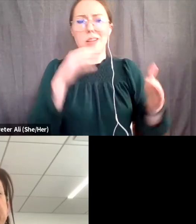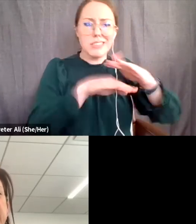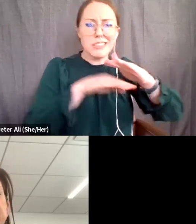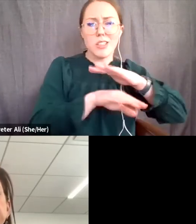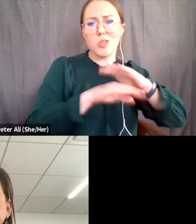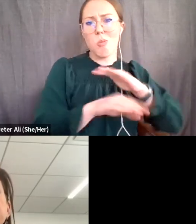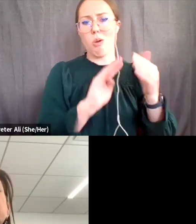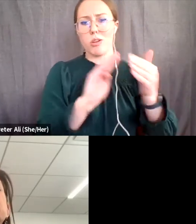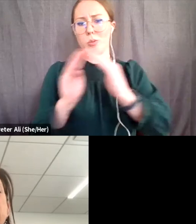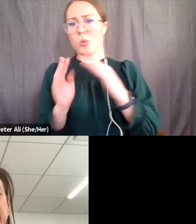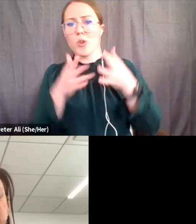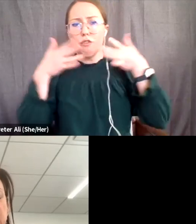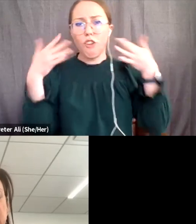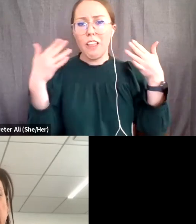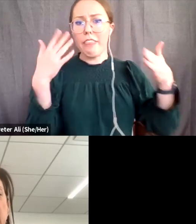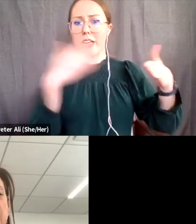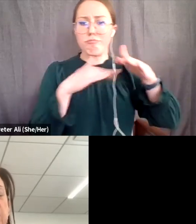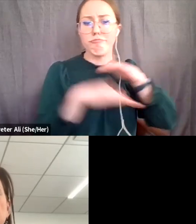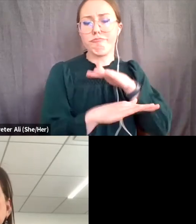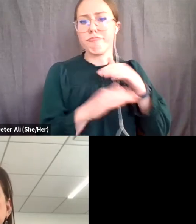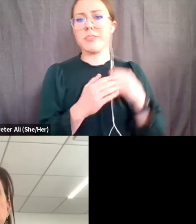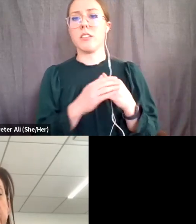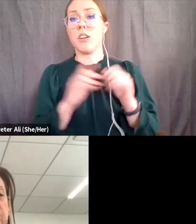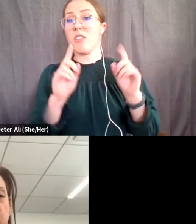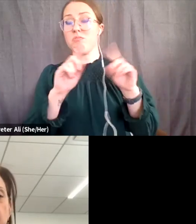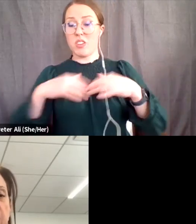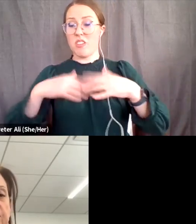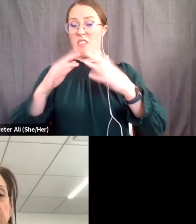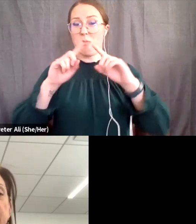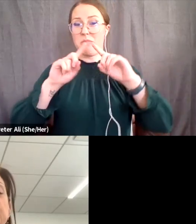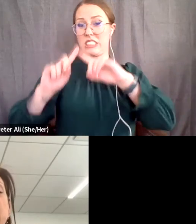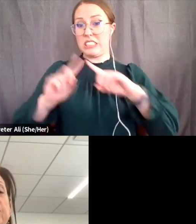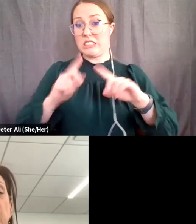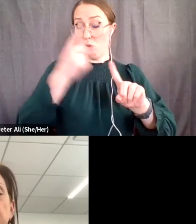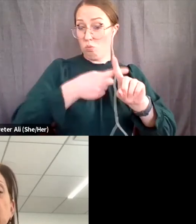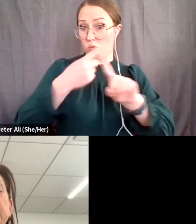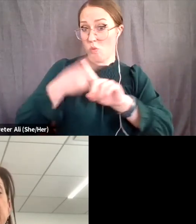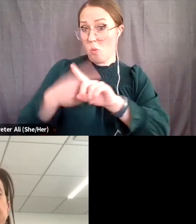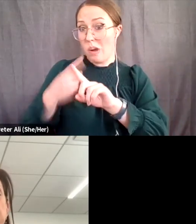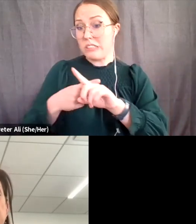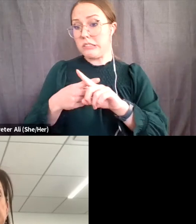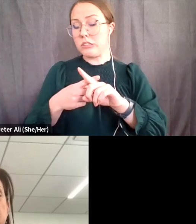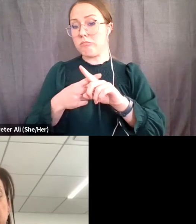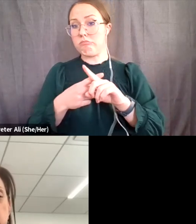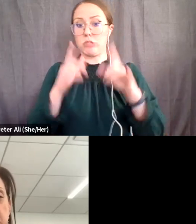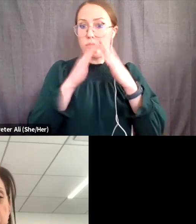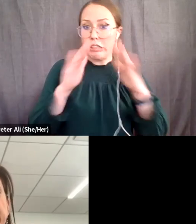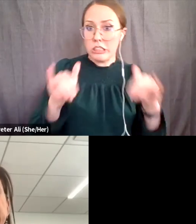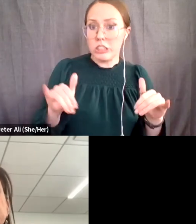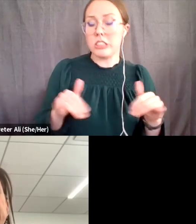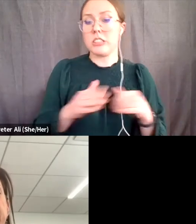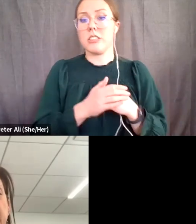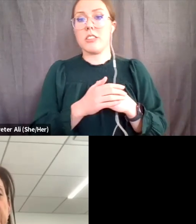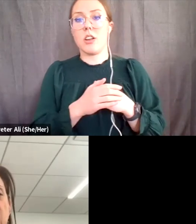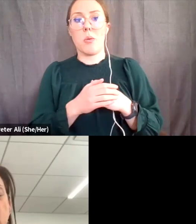We developed different rental strategies. There was a for-profit, not-for-profit, and Brooklyn not-for-profit so that we could